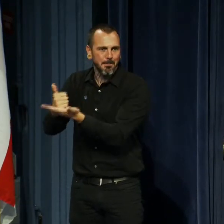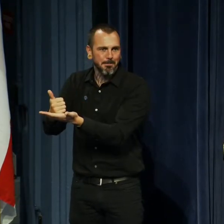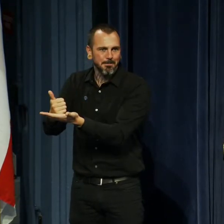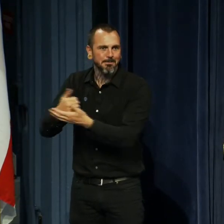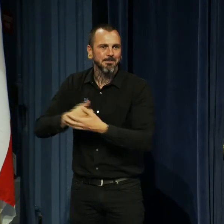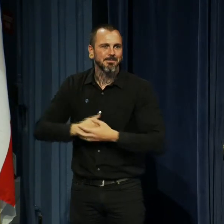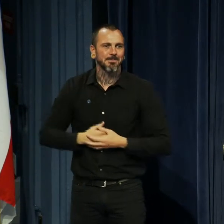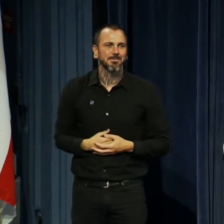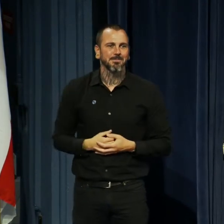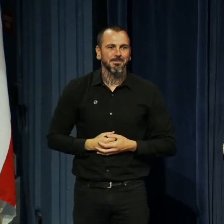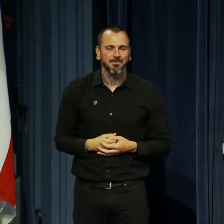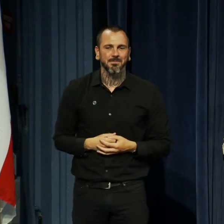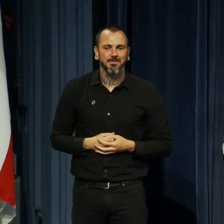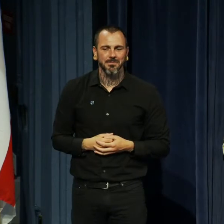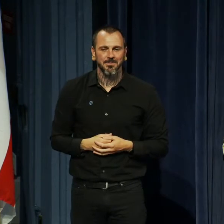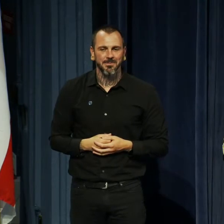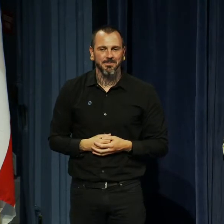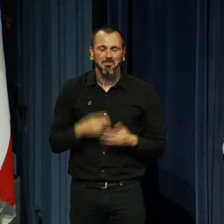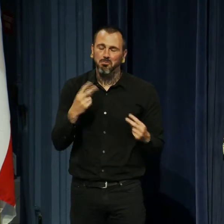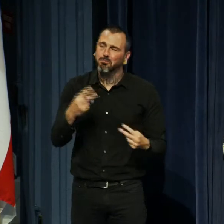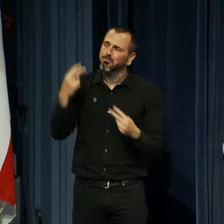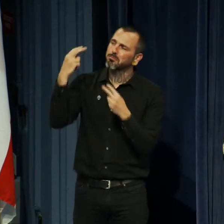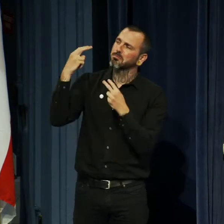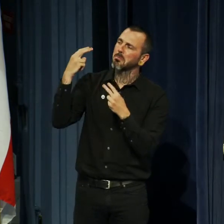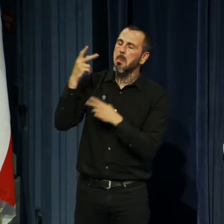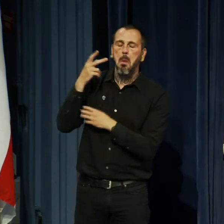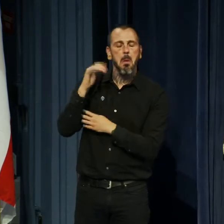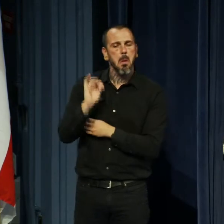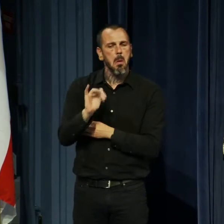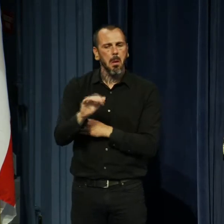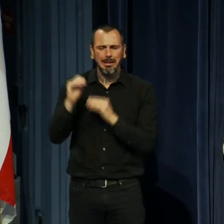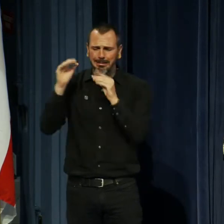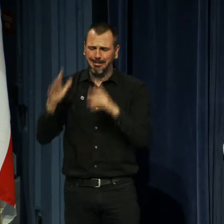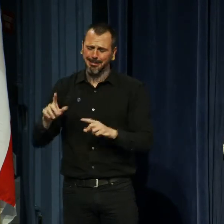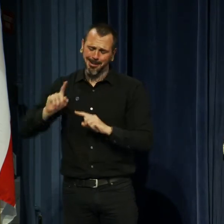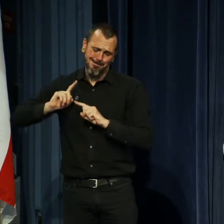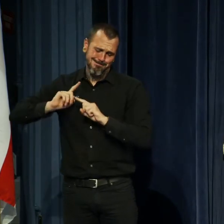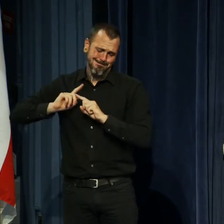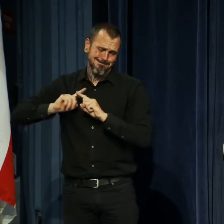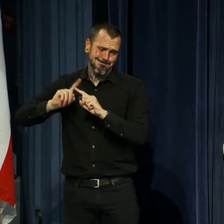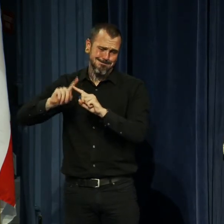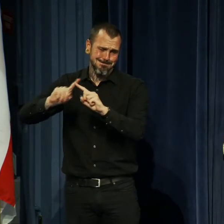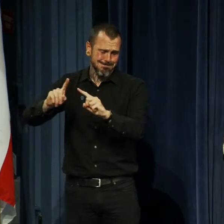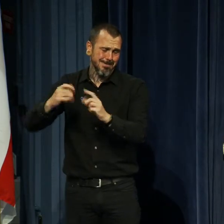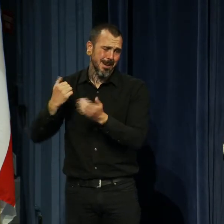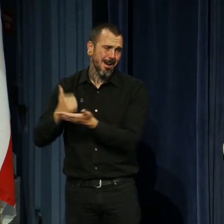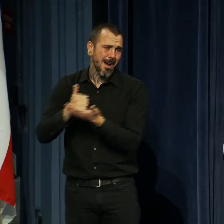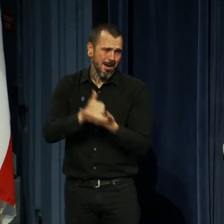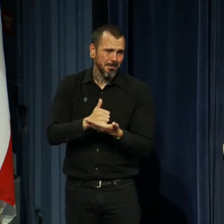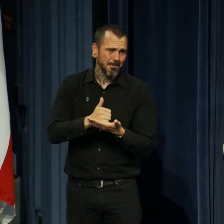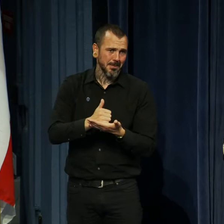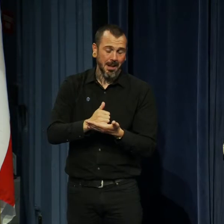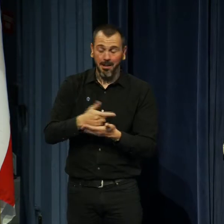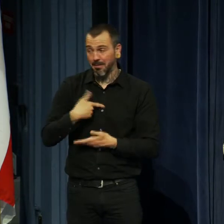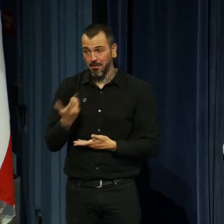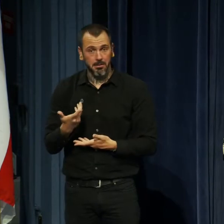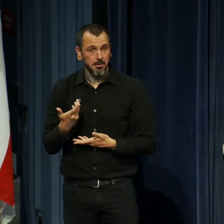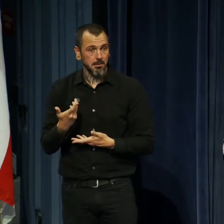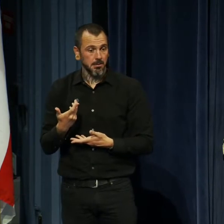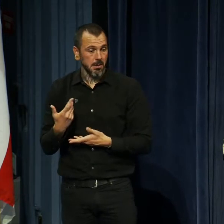Burgess, Manager of Student Services, Brian Dewey, Academic Chair, and Jamie Hartling, Academic Chair.